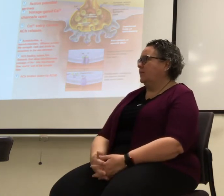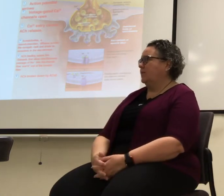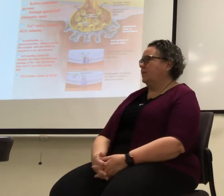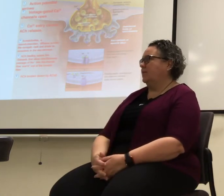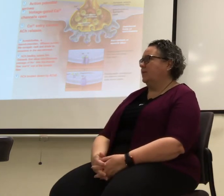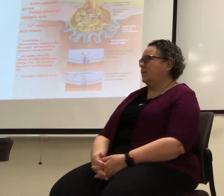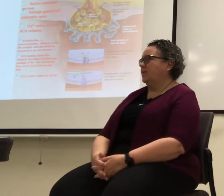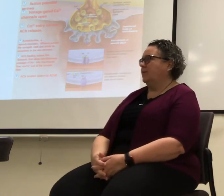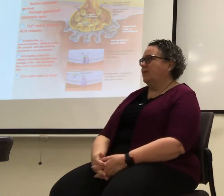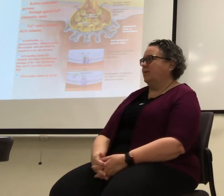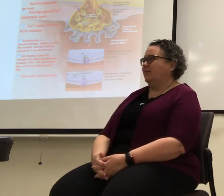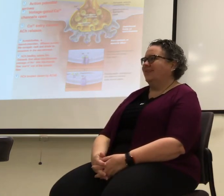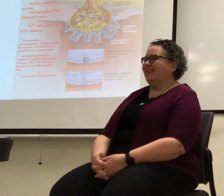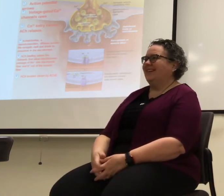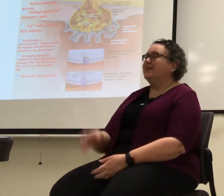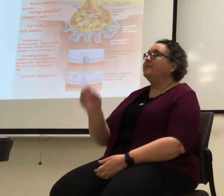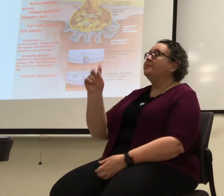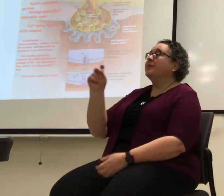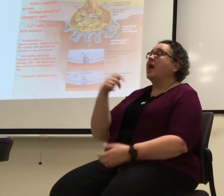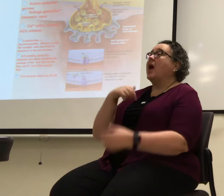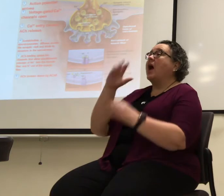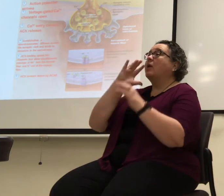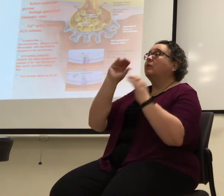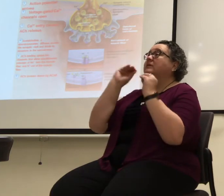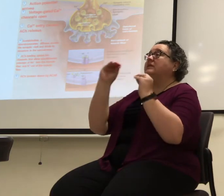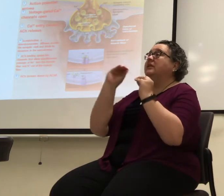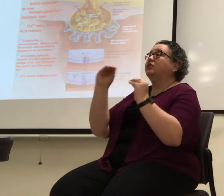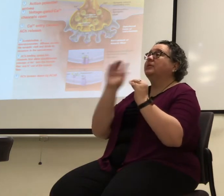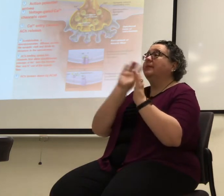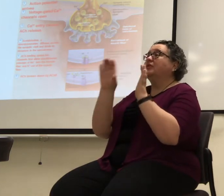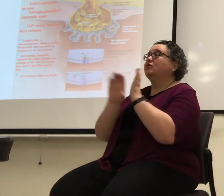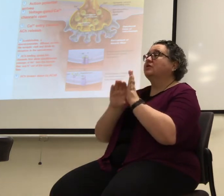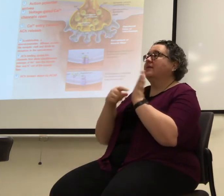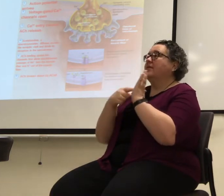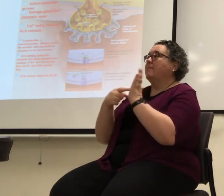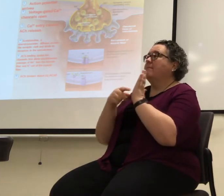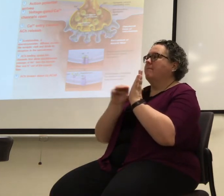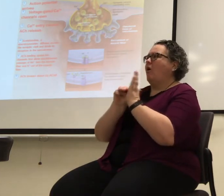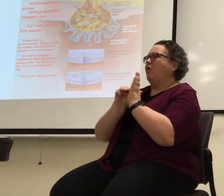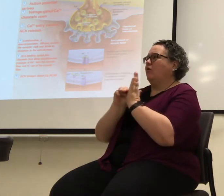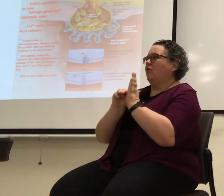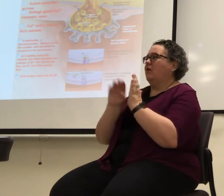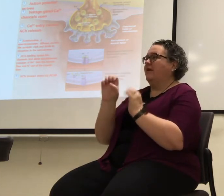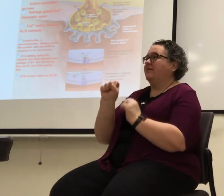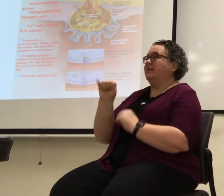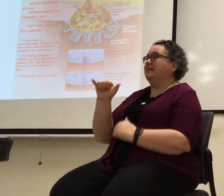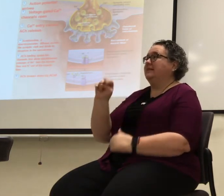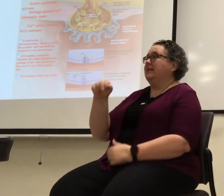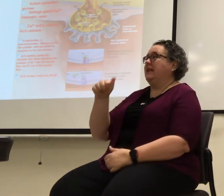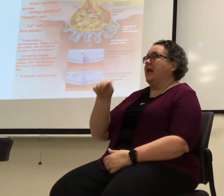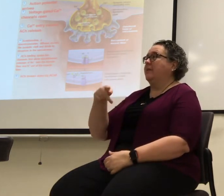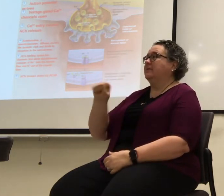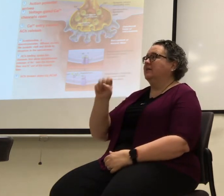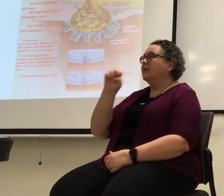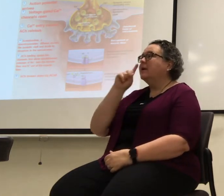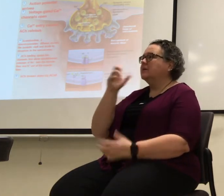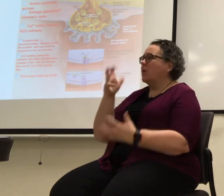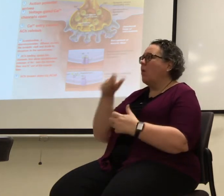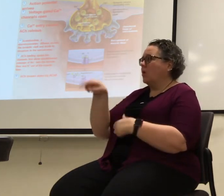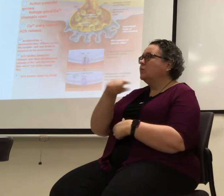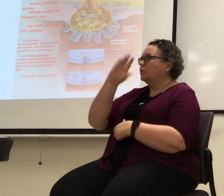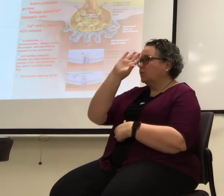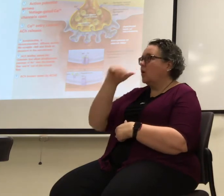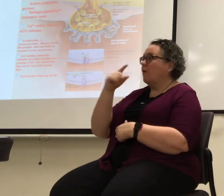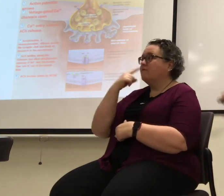I'll teach some pictures of the model of the synapse, because I wanted you to know that for the quiz